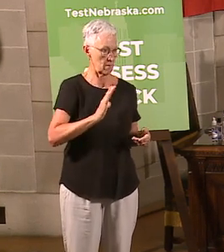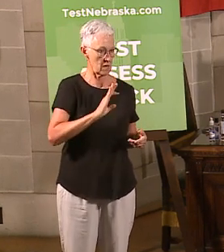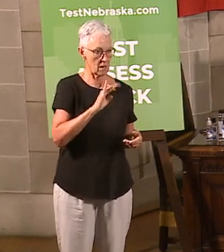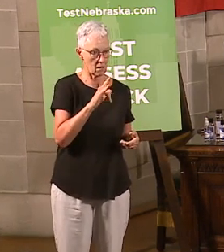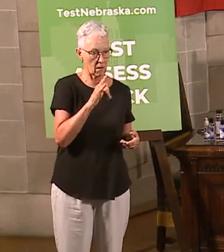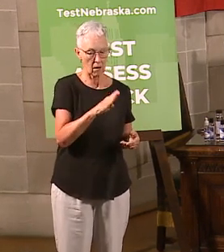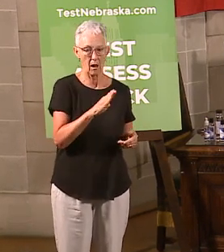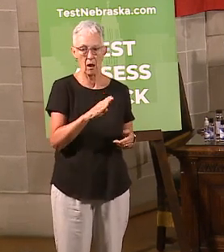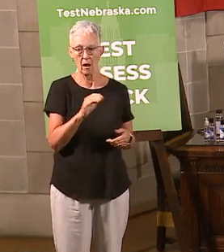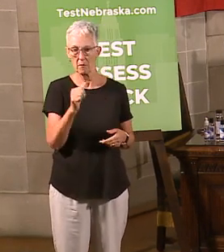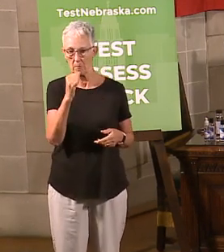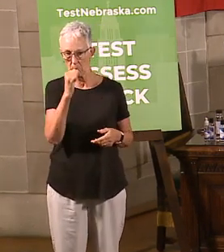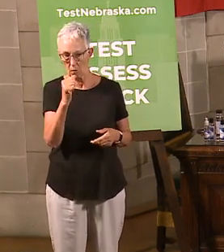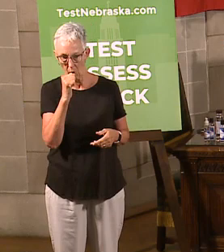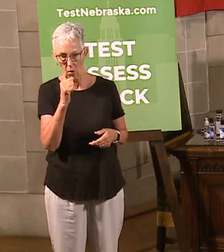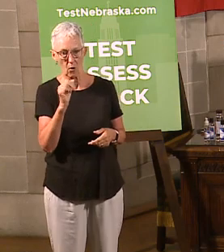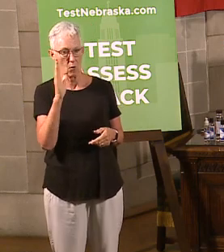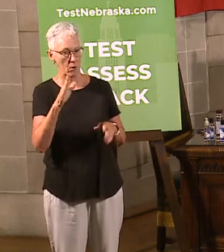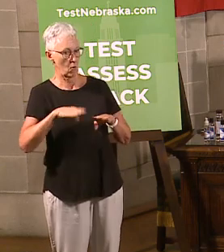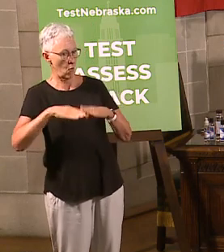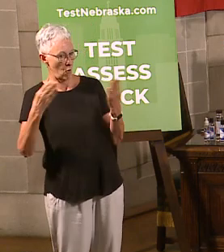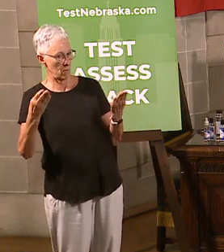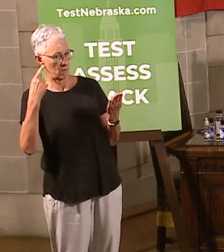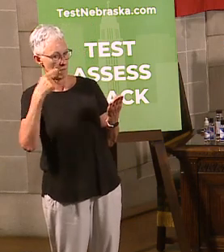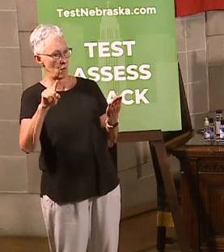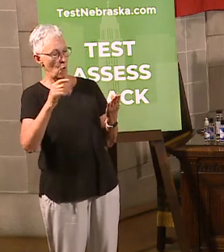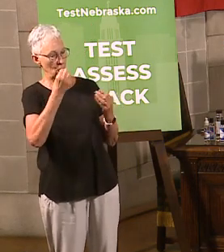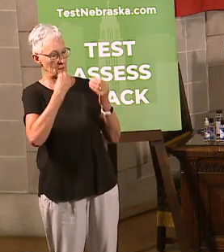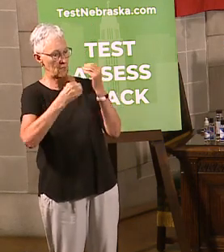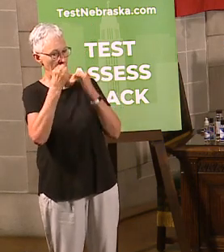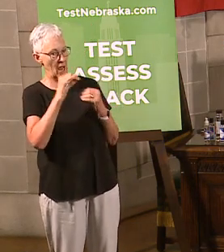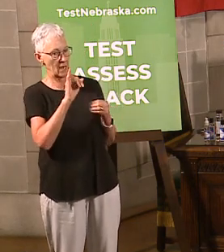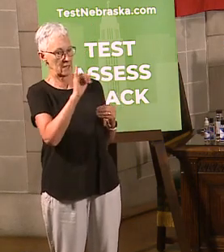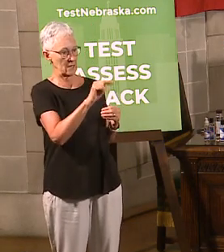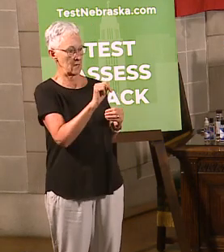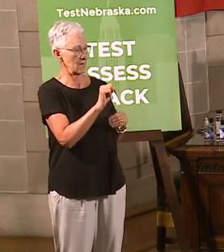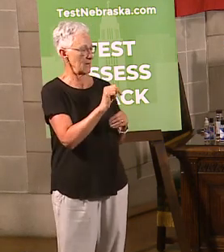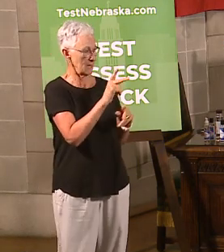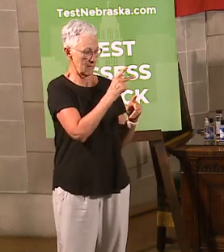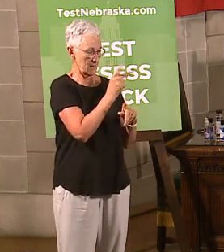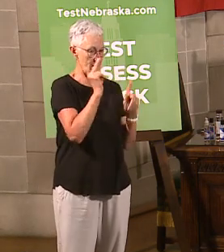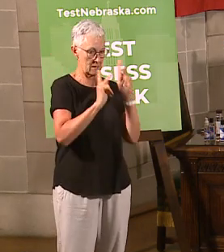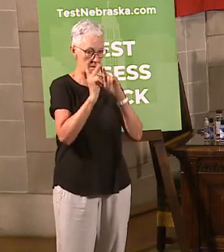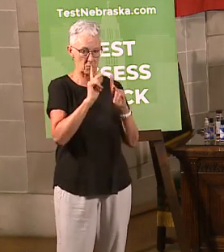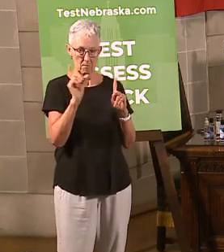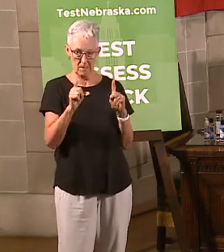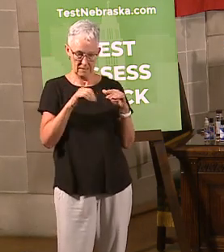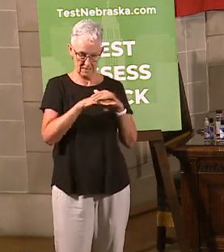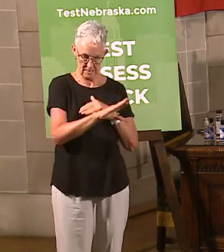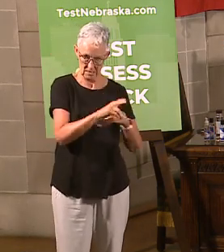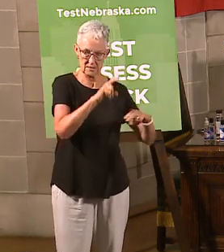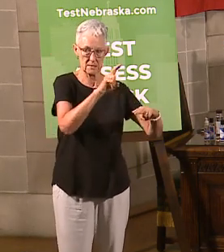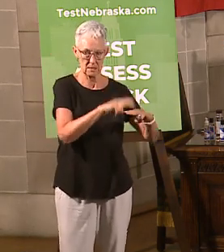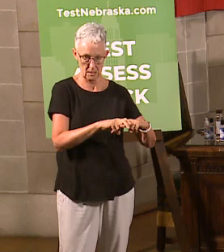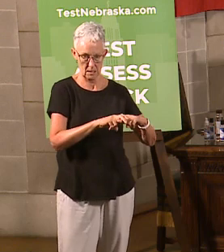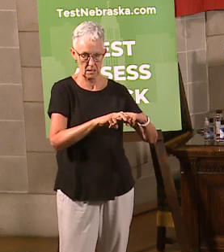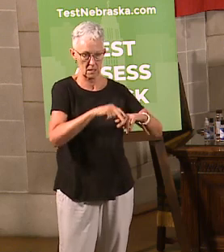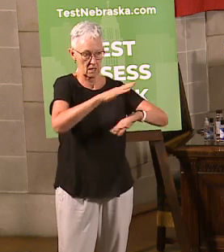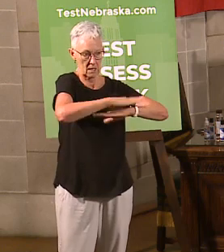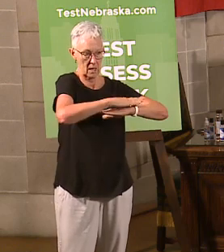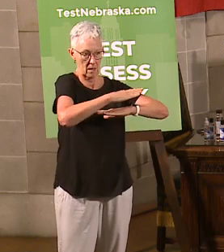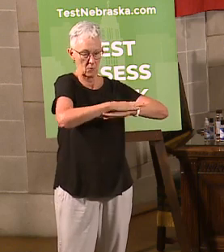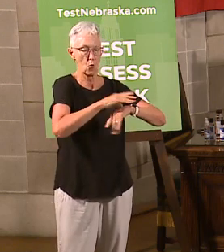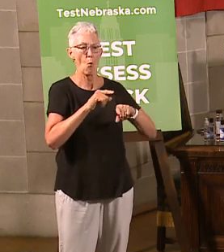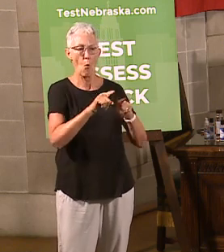forth will remain open for dine-in. Patrons will be required to be seated at tables while on